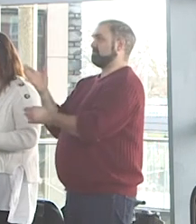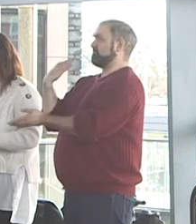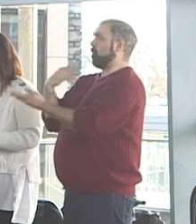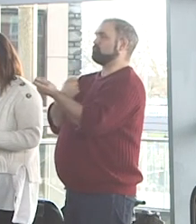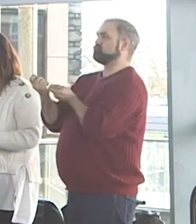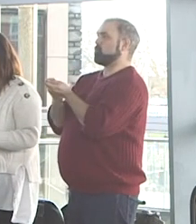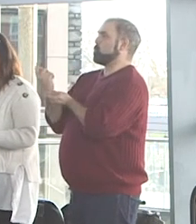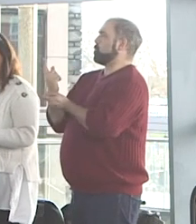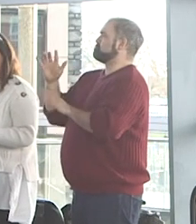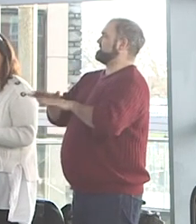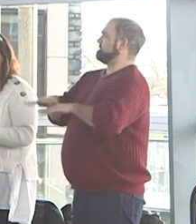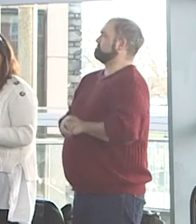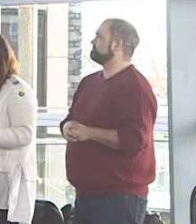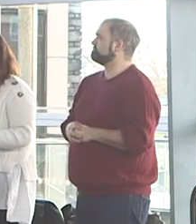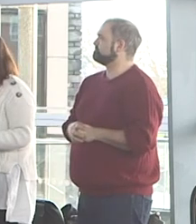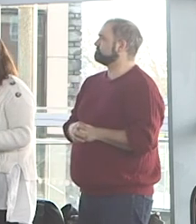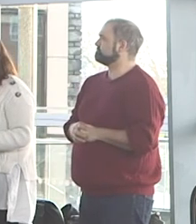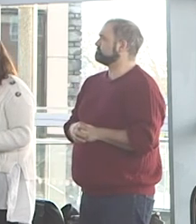rule.